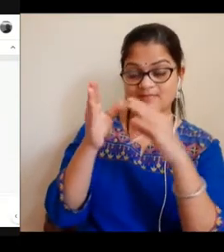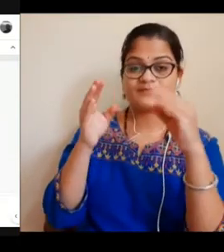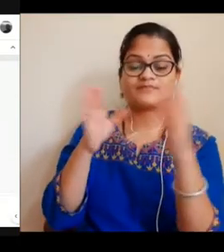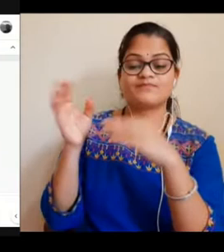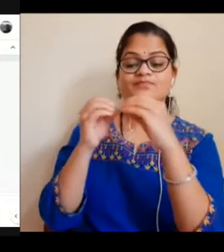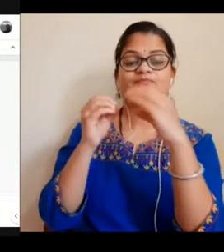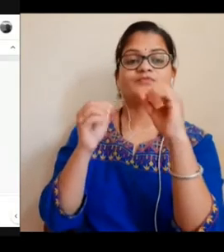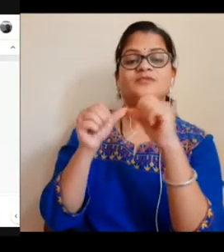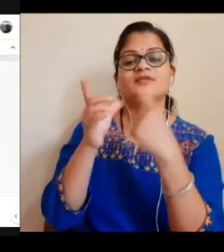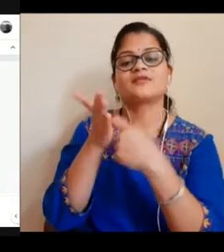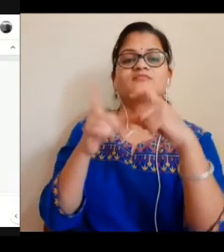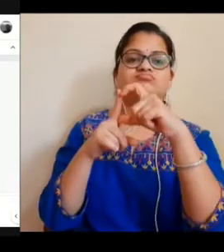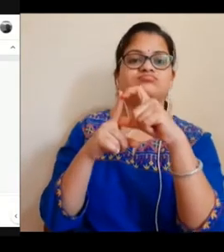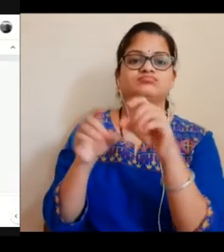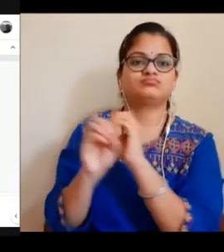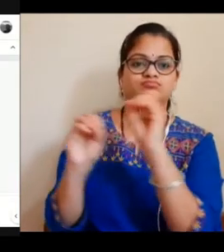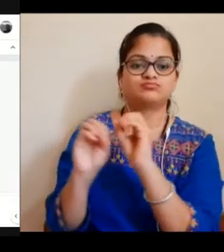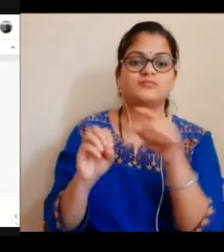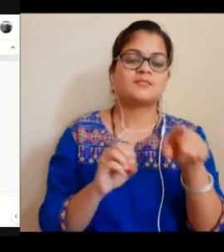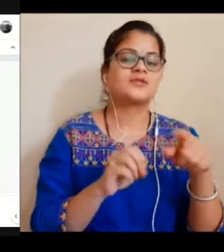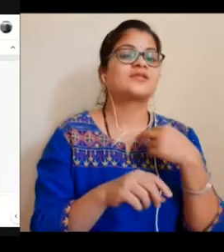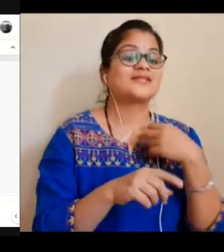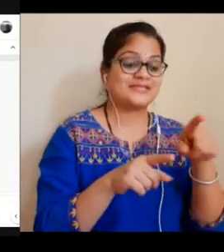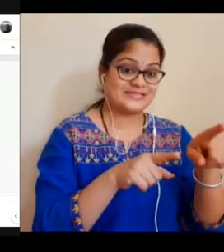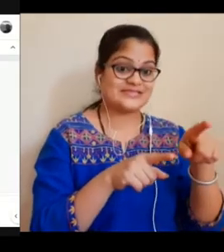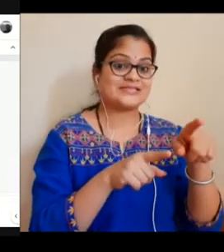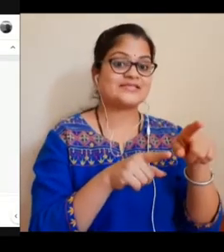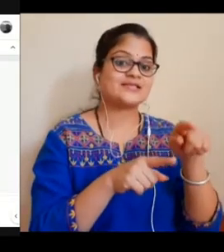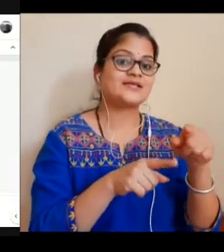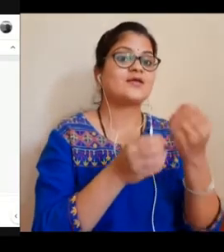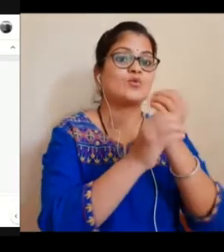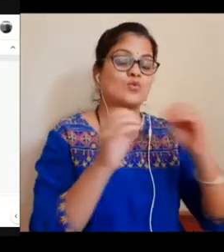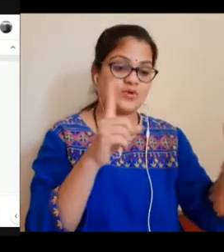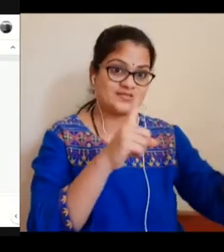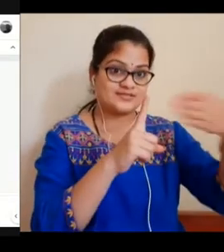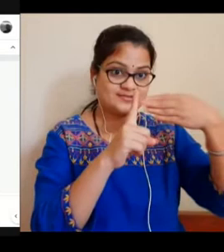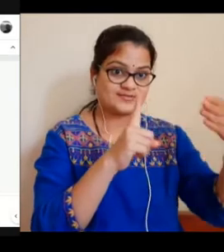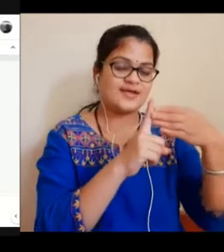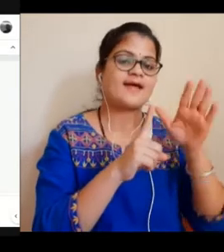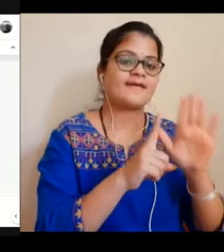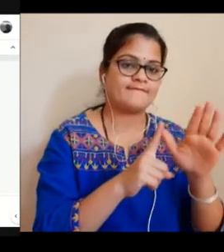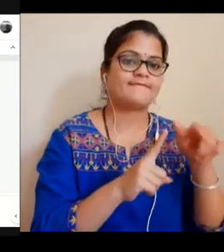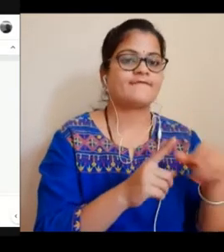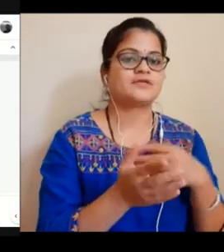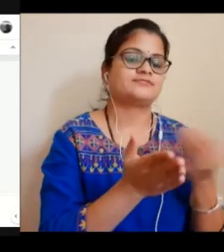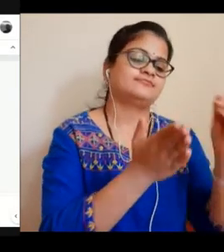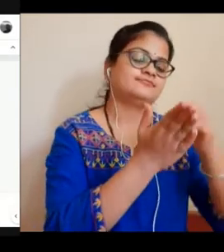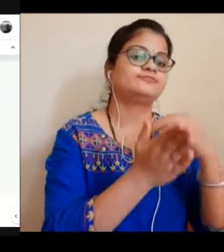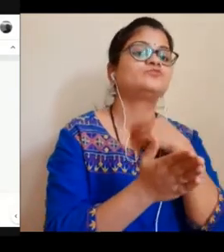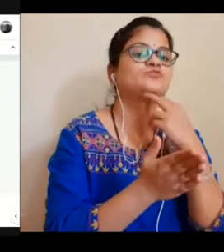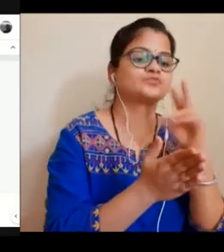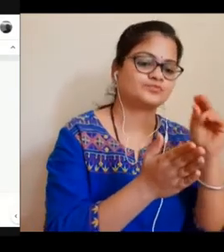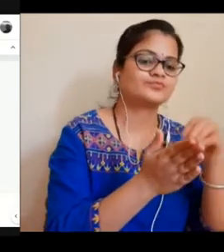Google Slides, you can make it both an audio visual presentation. So that is what